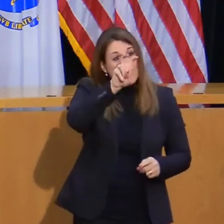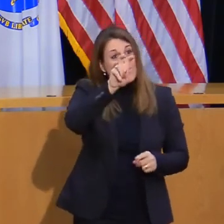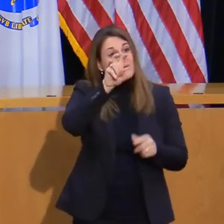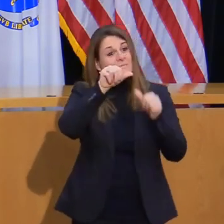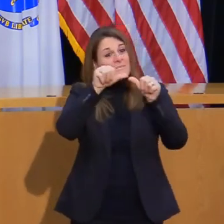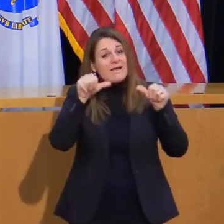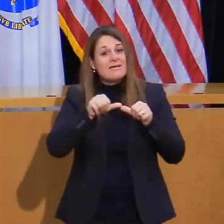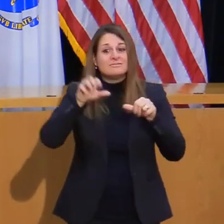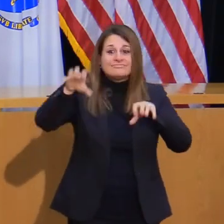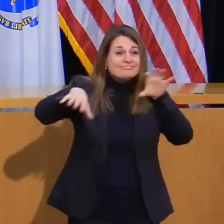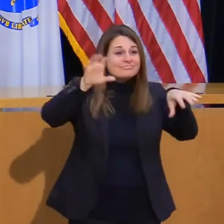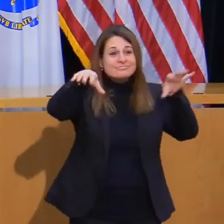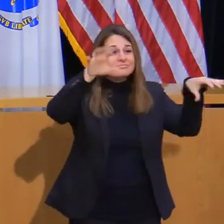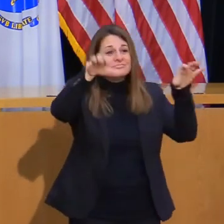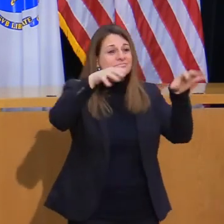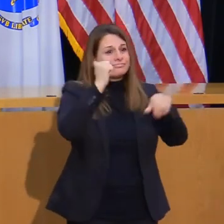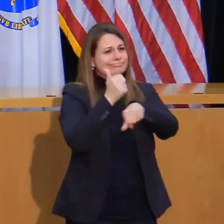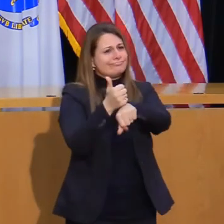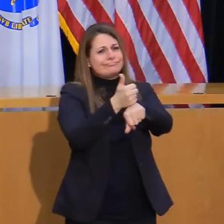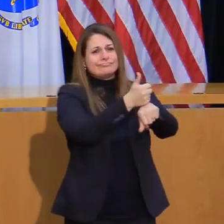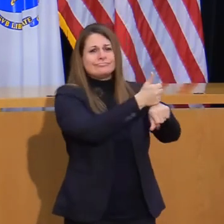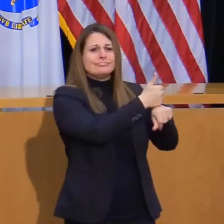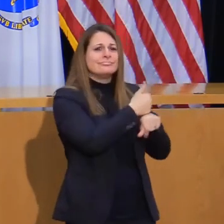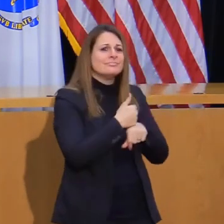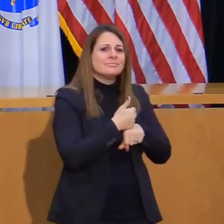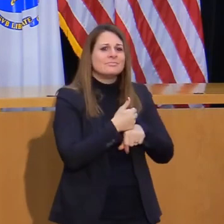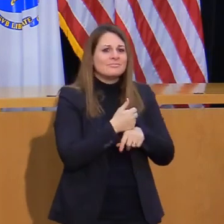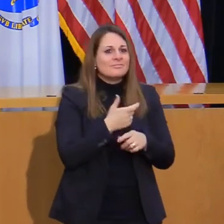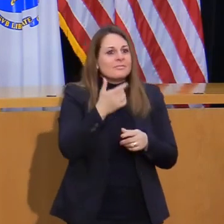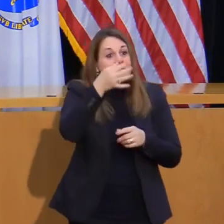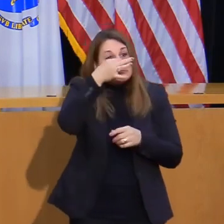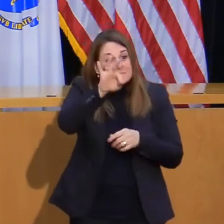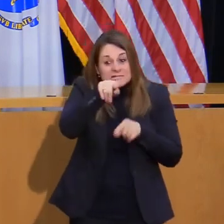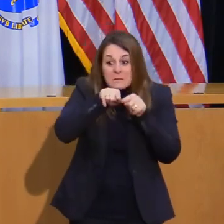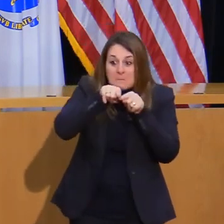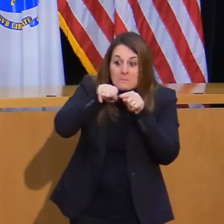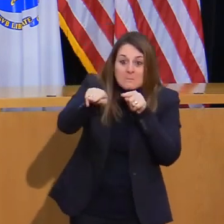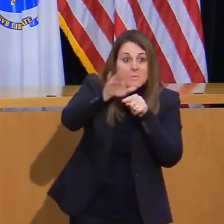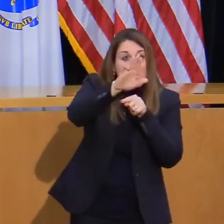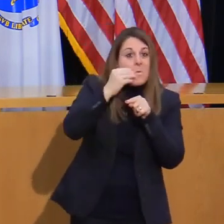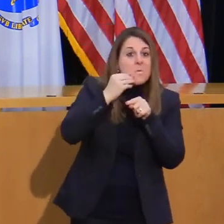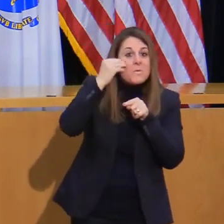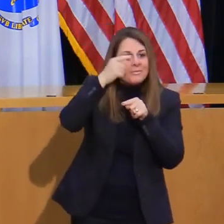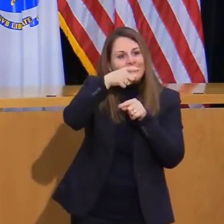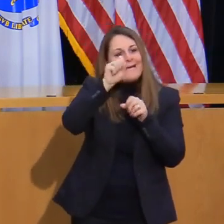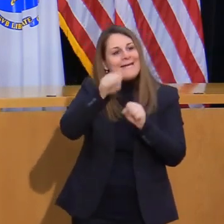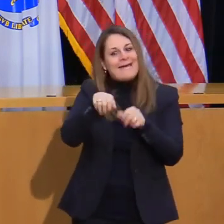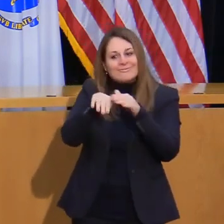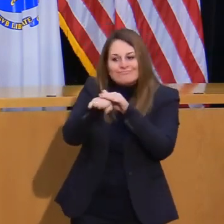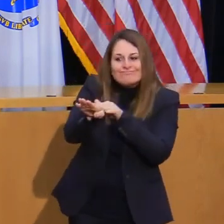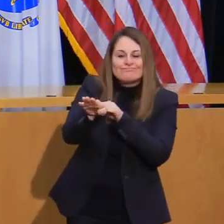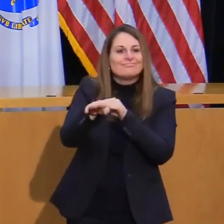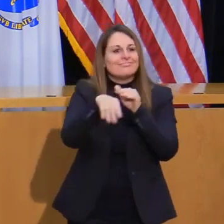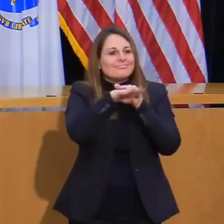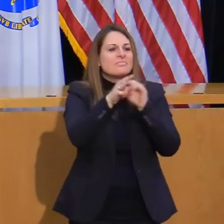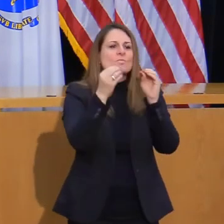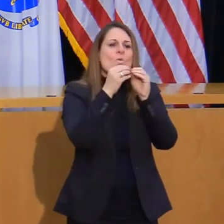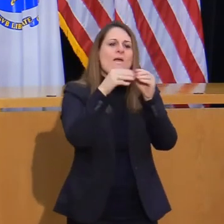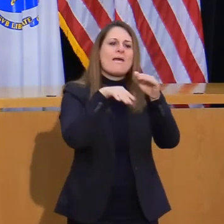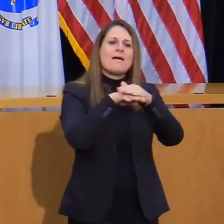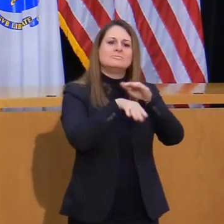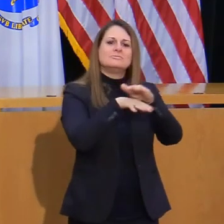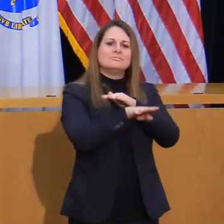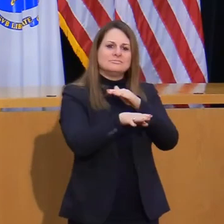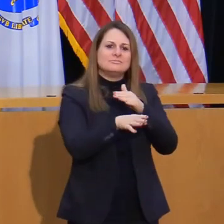and virtually every resident of the Commonwealth lives within 30 miles of a mass vaccination site or within 15 miles of a regional